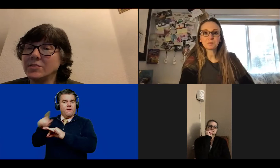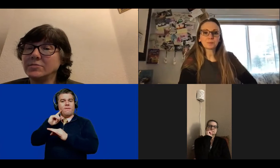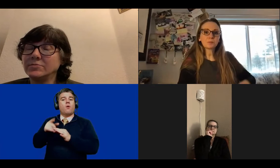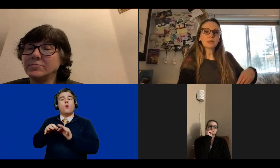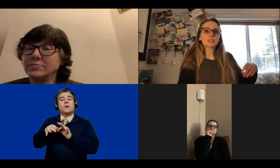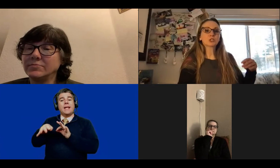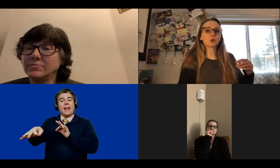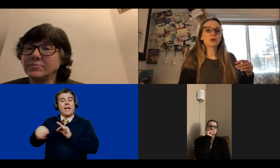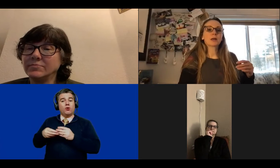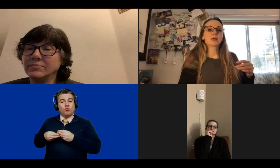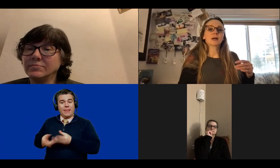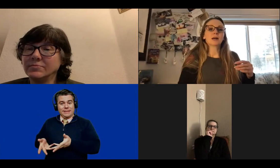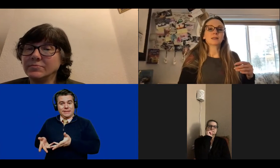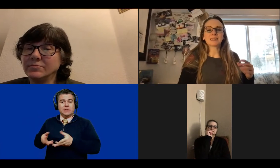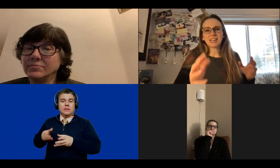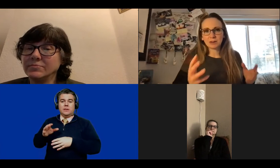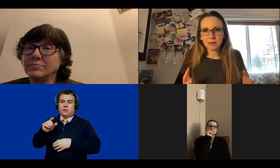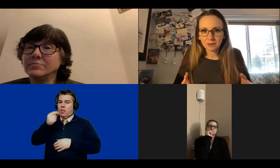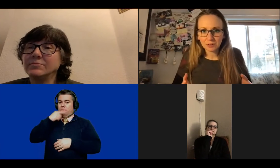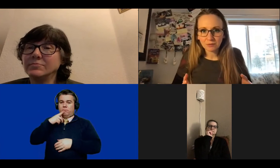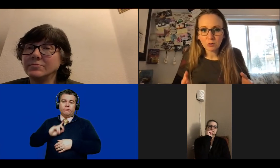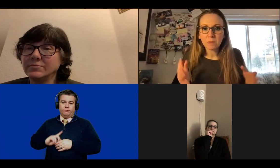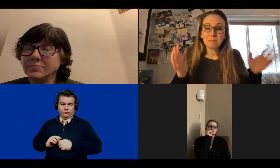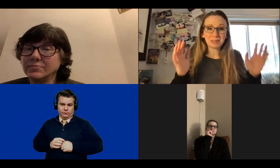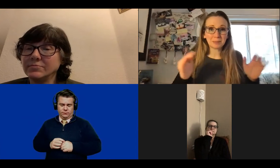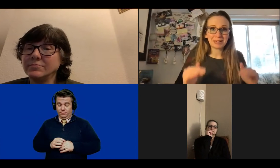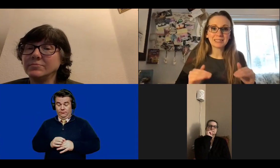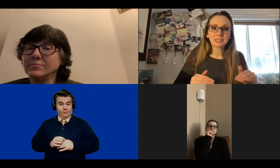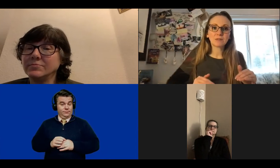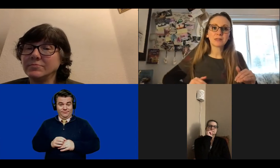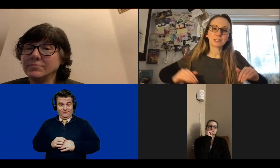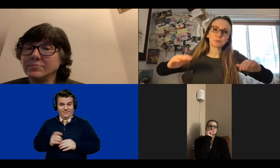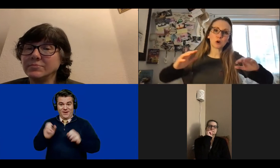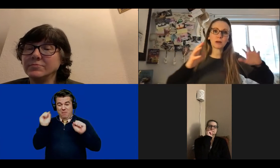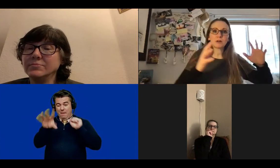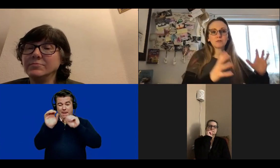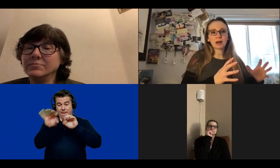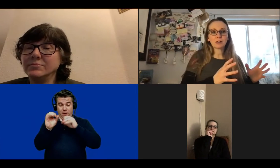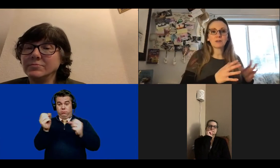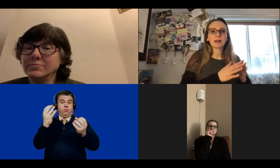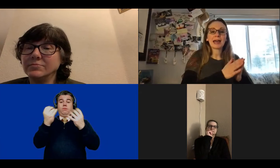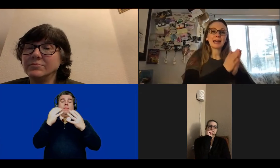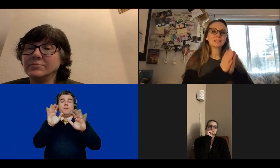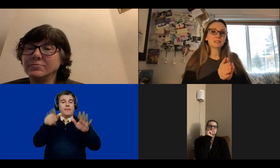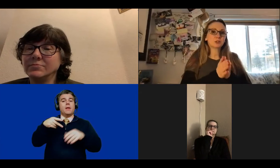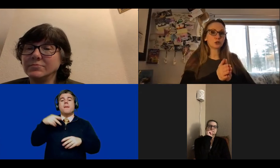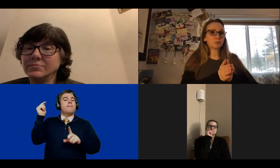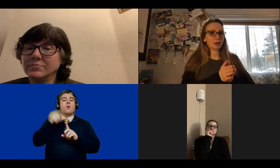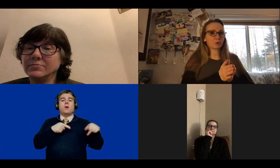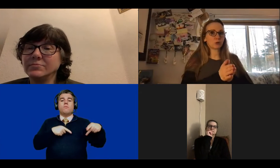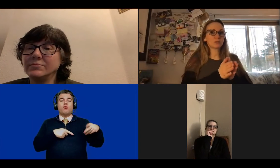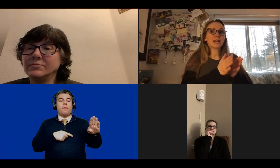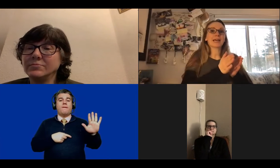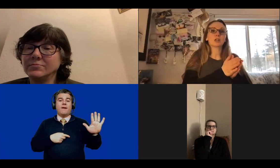capsule. So that's kind of a lot of info, but the basics of it is PROBIO5 adds in the